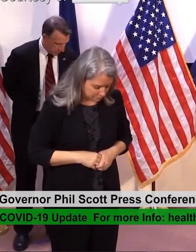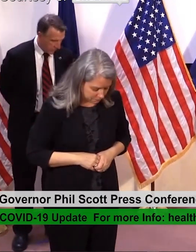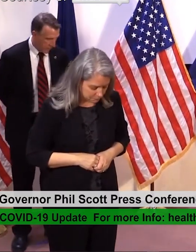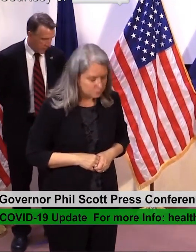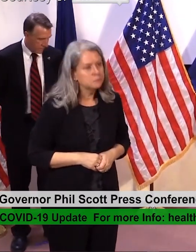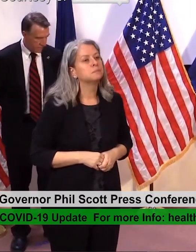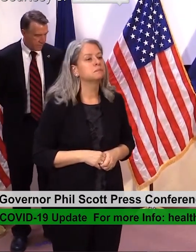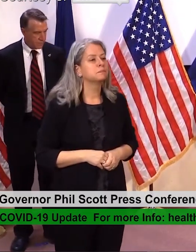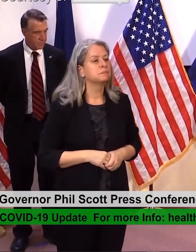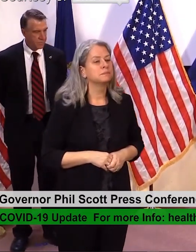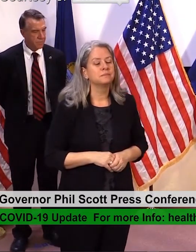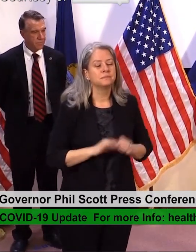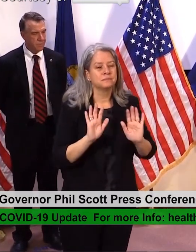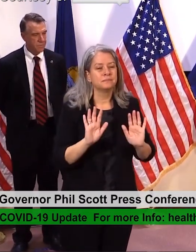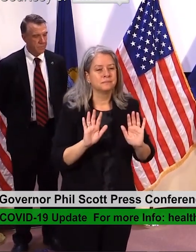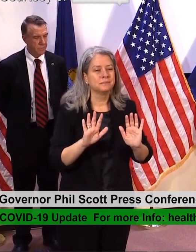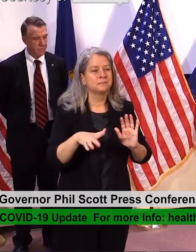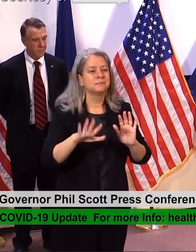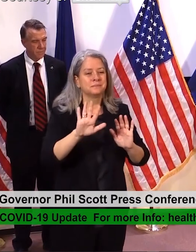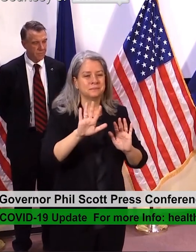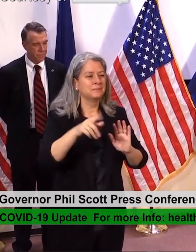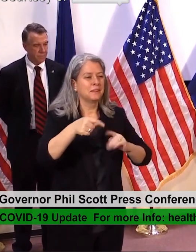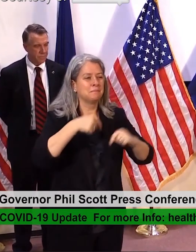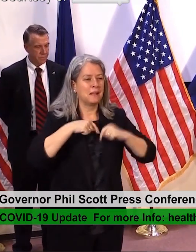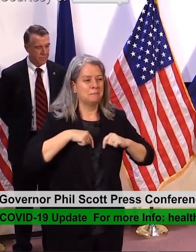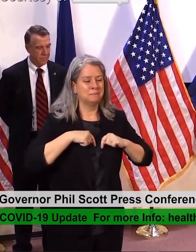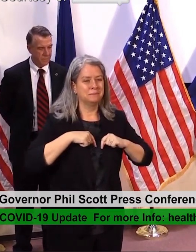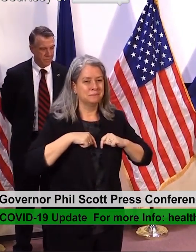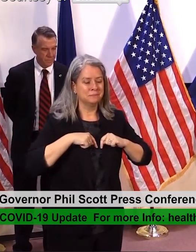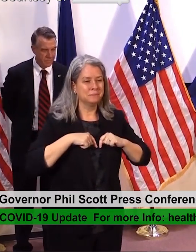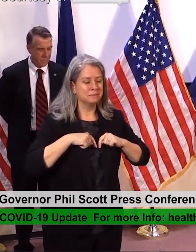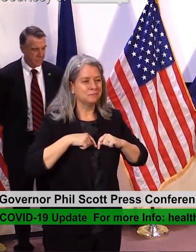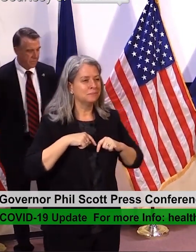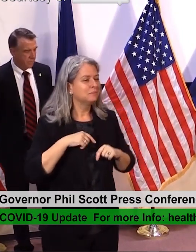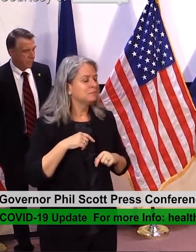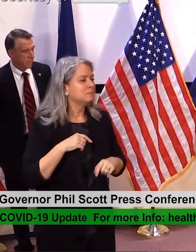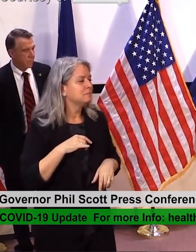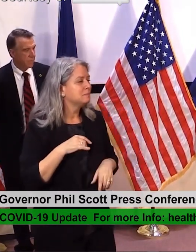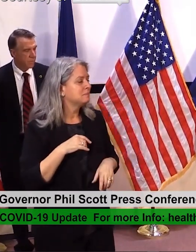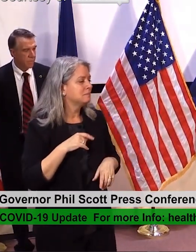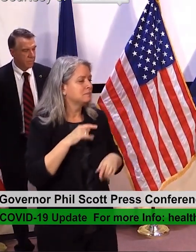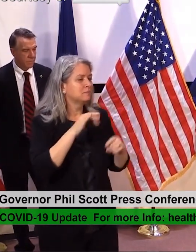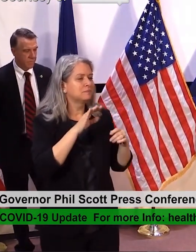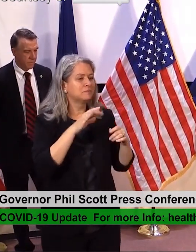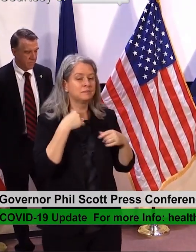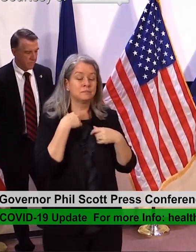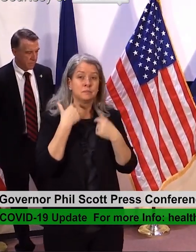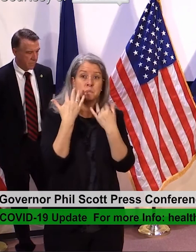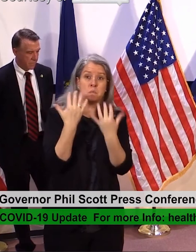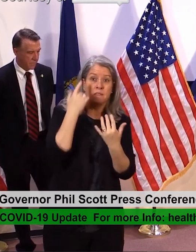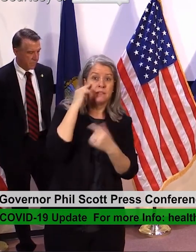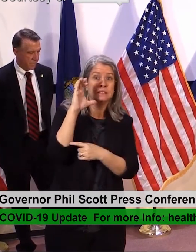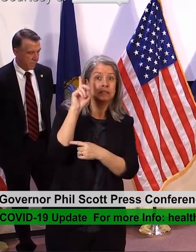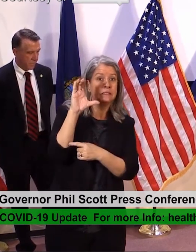So I think we shouldn't get too far ahead of the game in terms of awaiting some of the federal guidance regarding